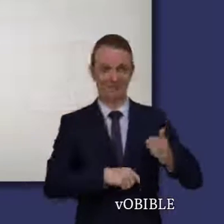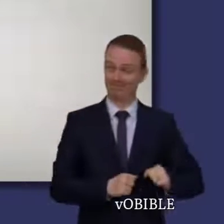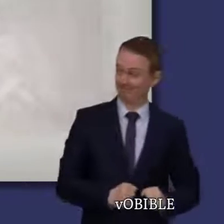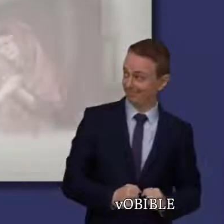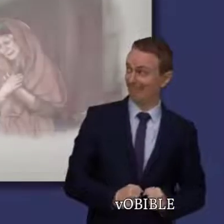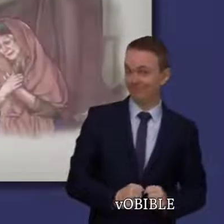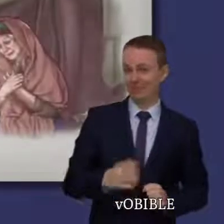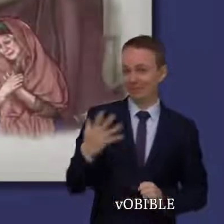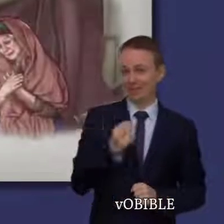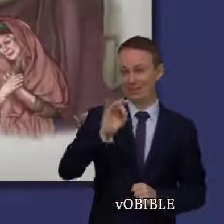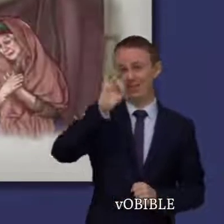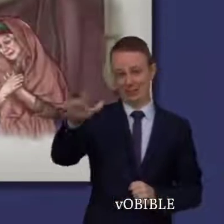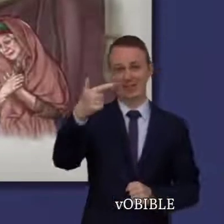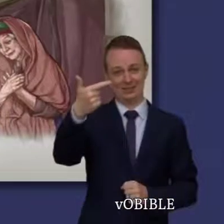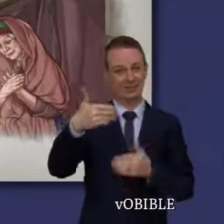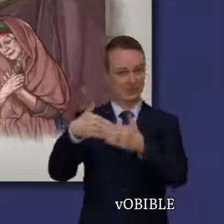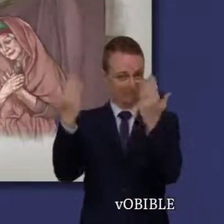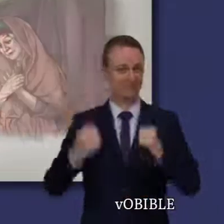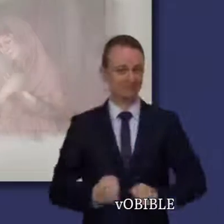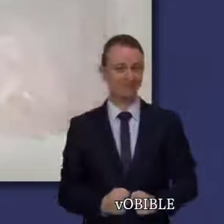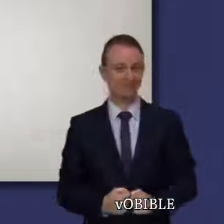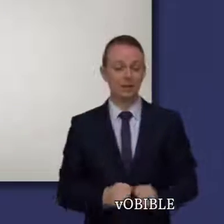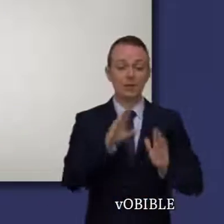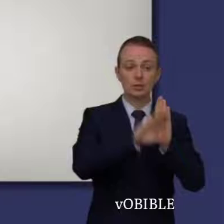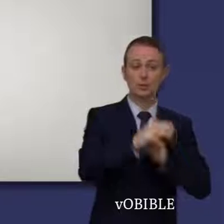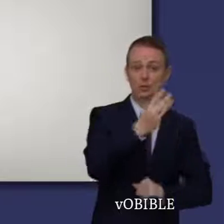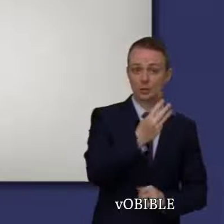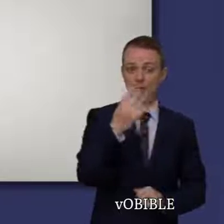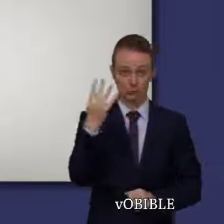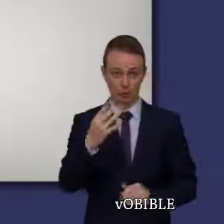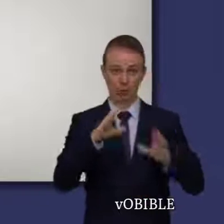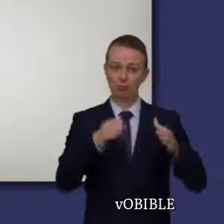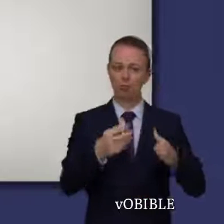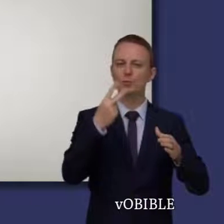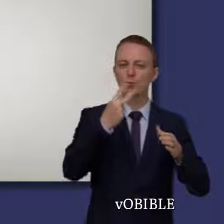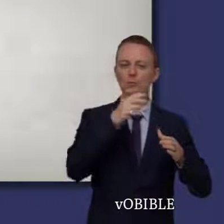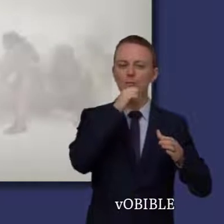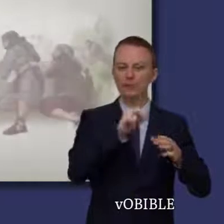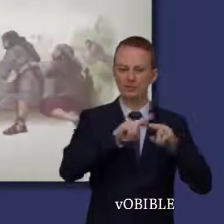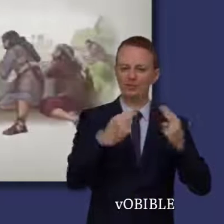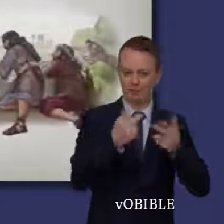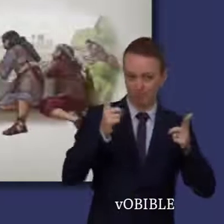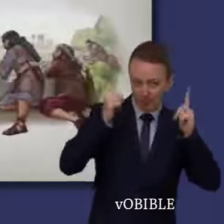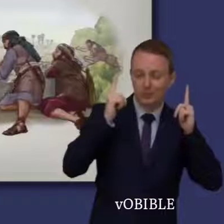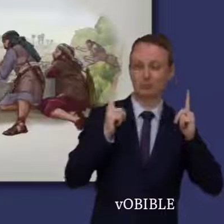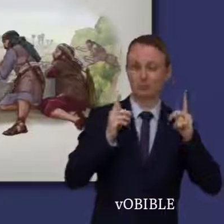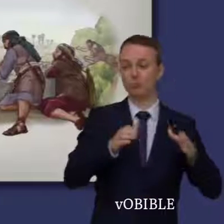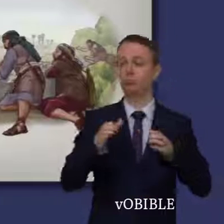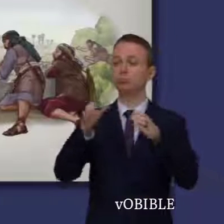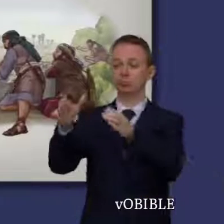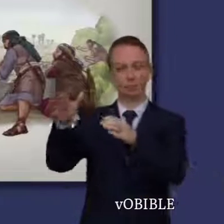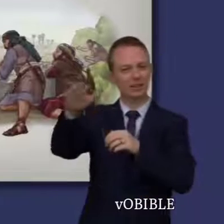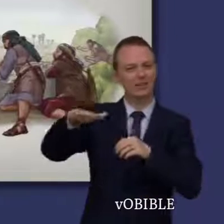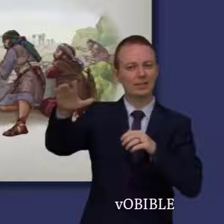leprosy and quarantined for 7 days. In chapters 13 and 14, 12 Israelite